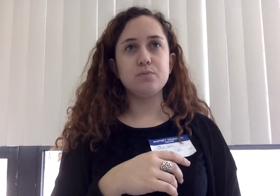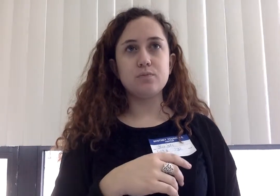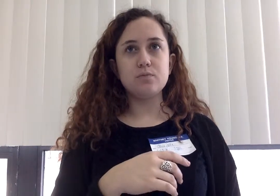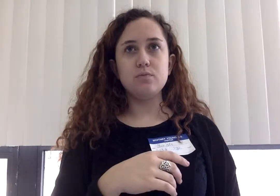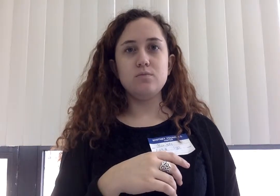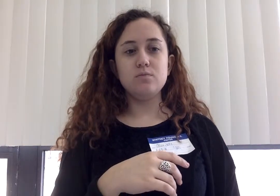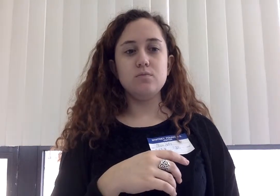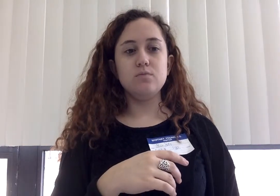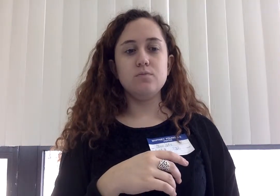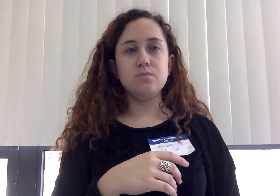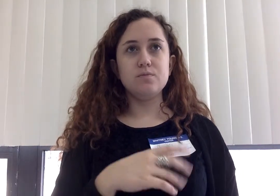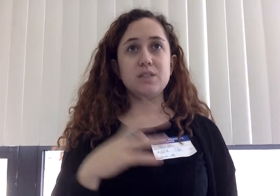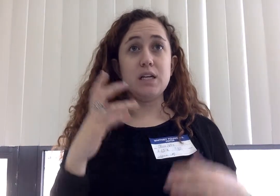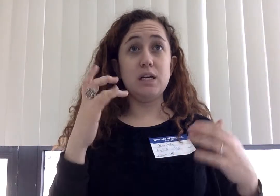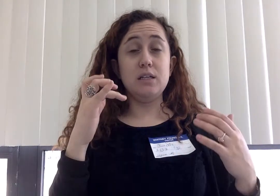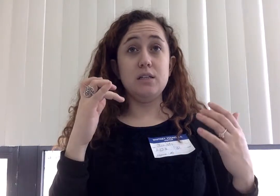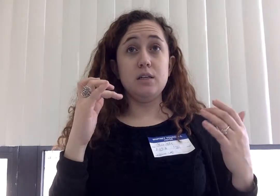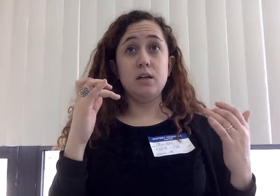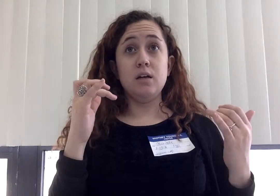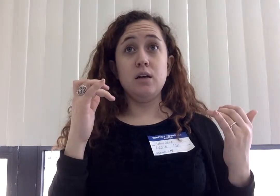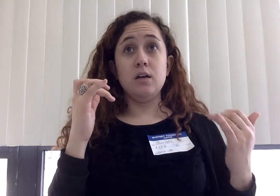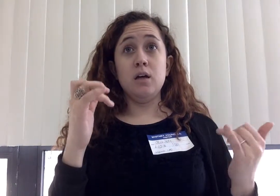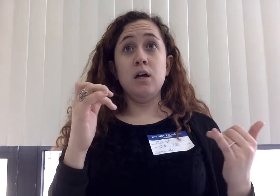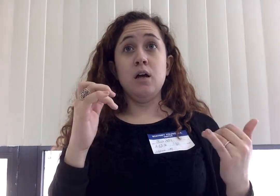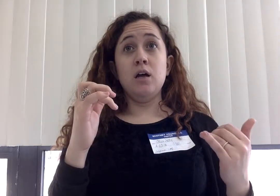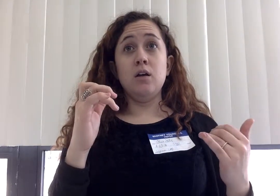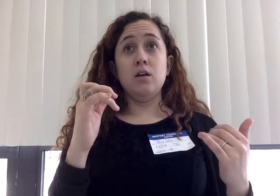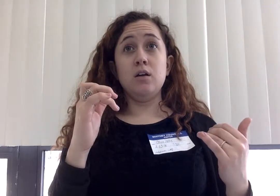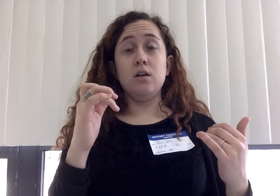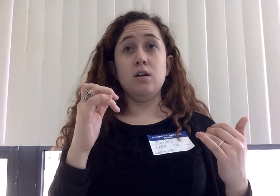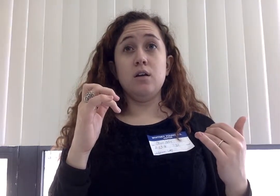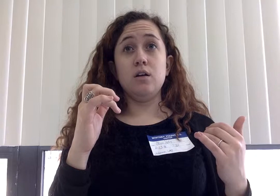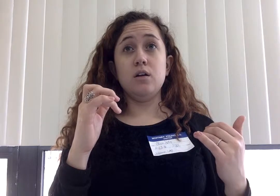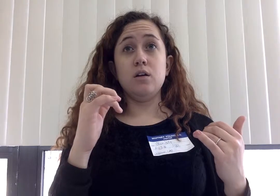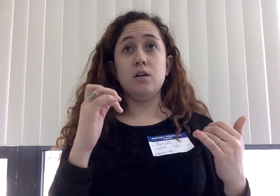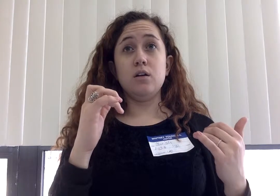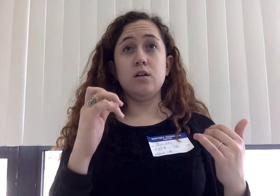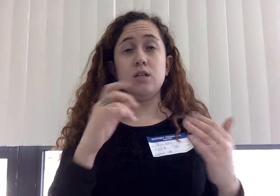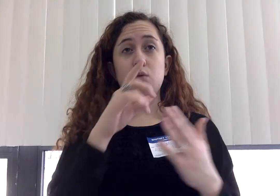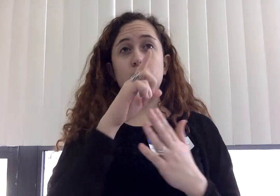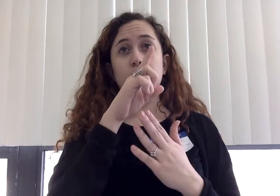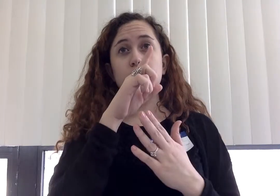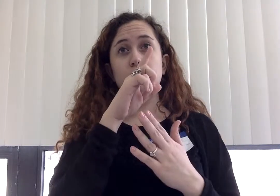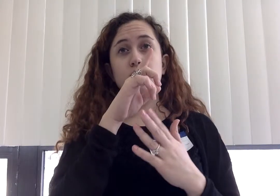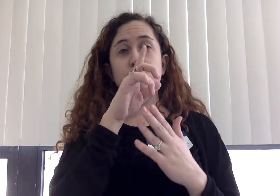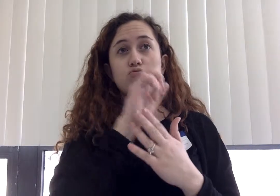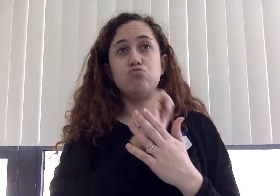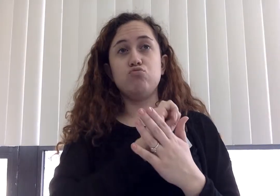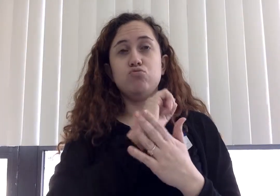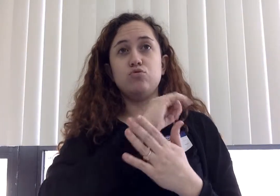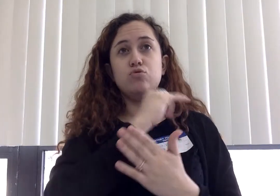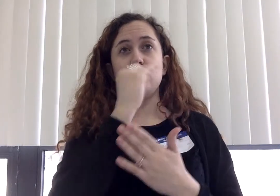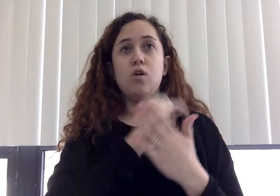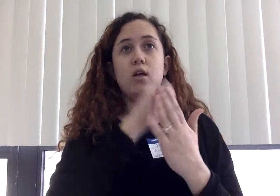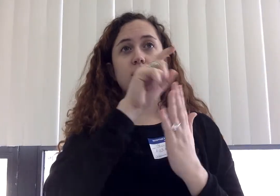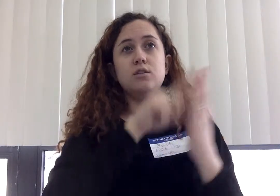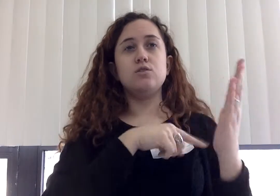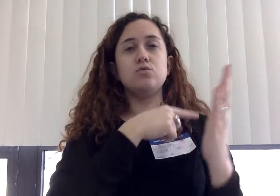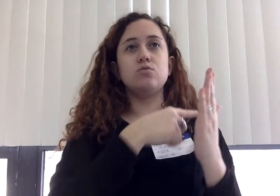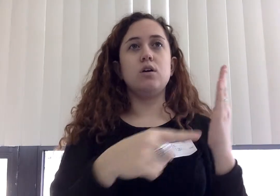Now we're going to draw this graph. As usual, but when we get to x equals 2, we make sure we remove that